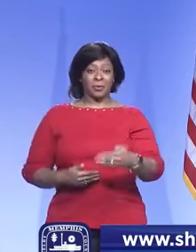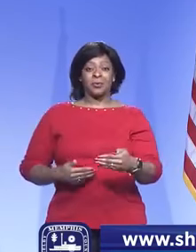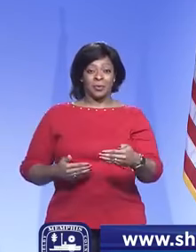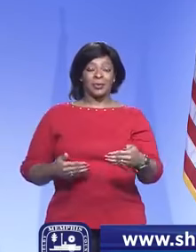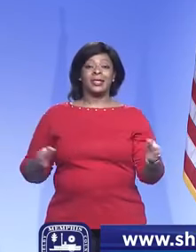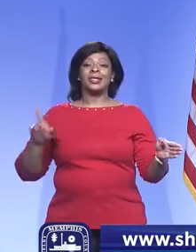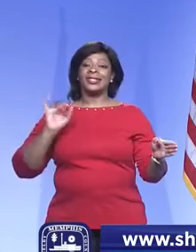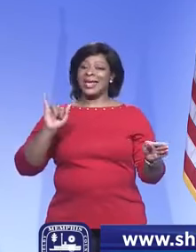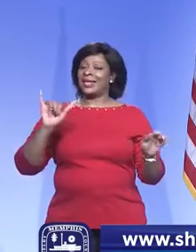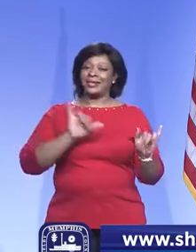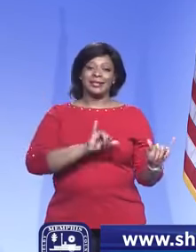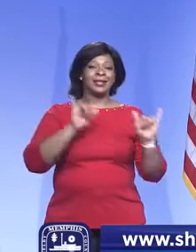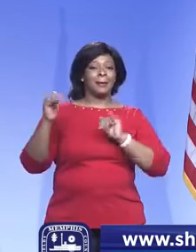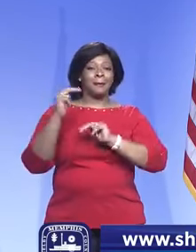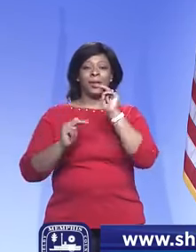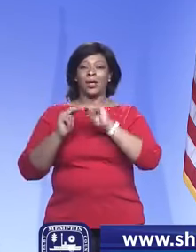enclosed